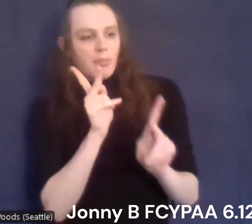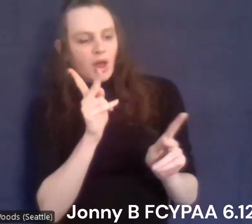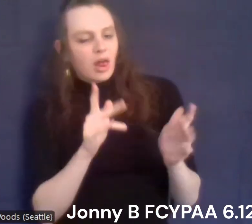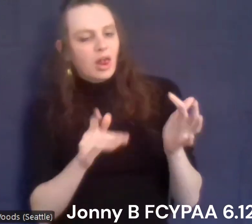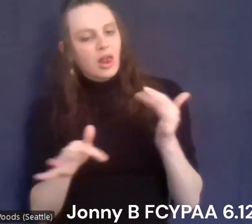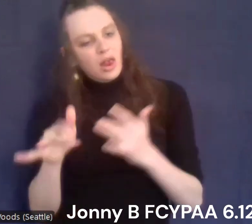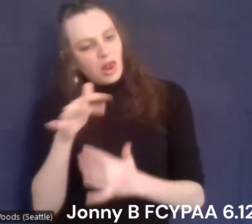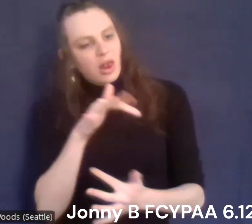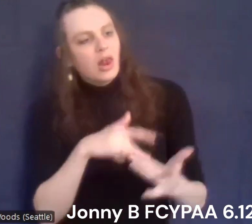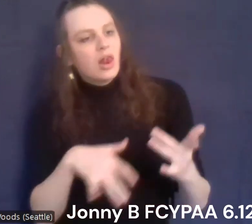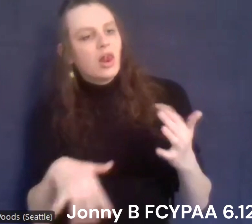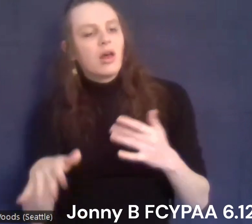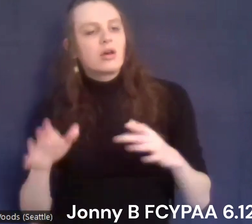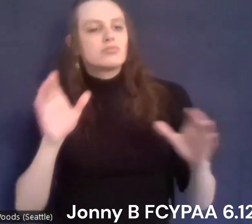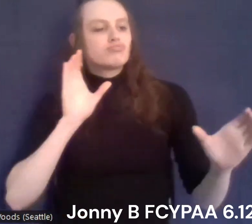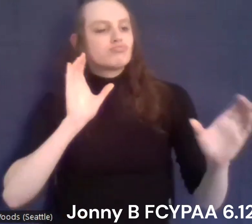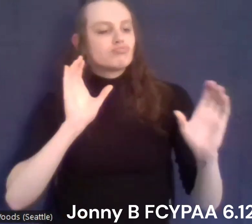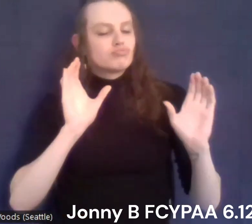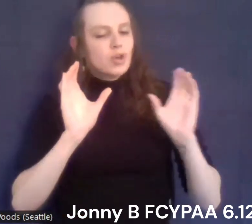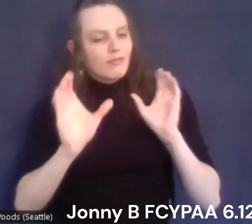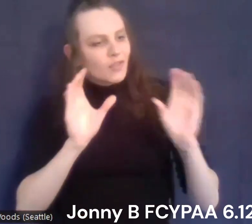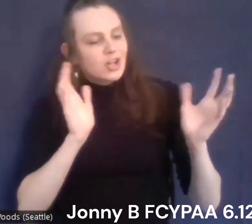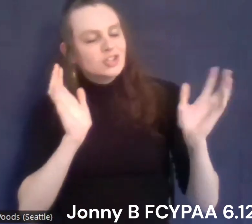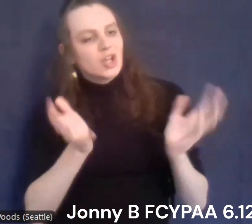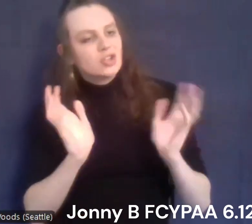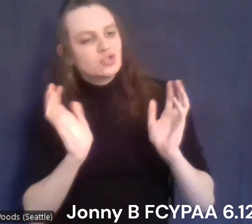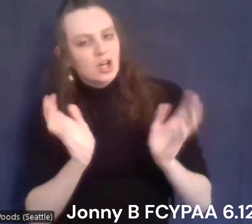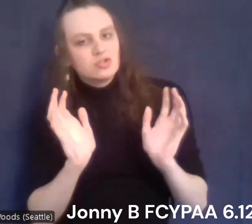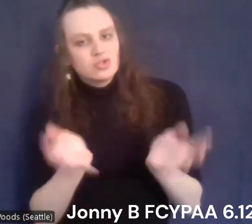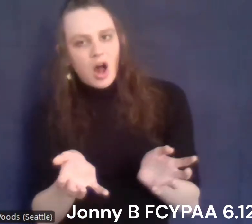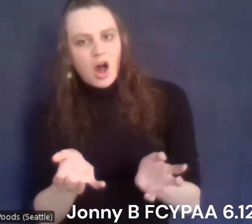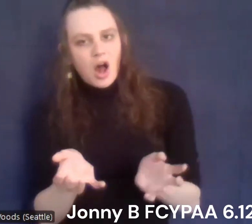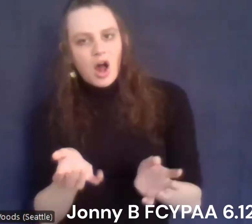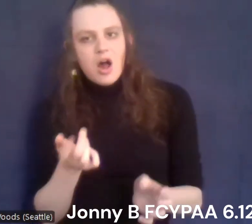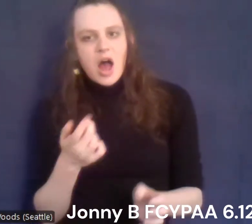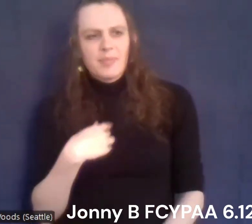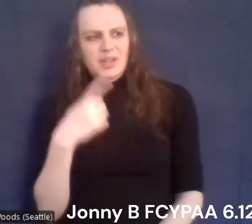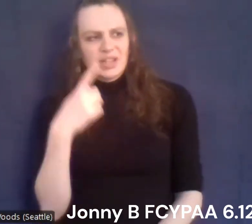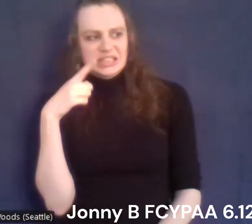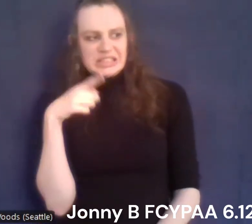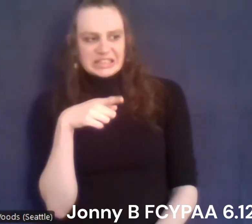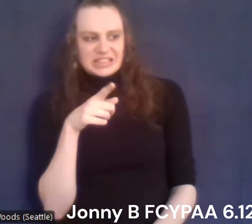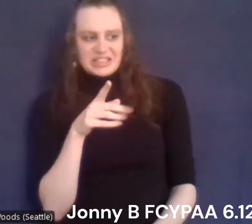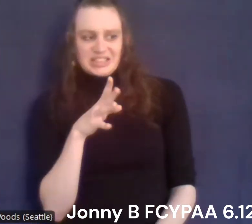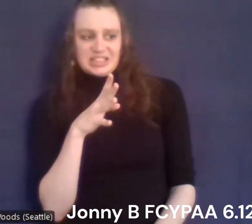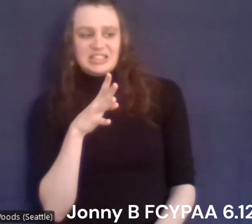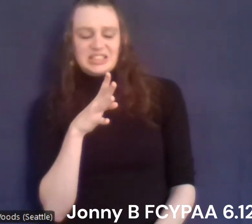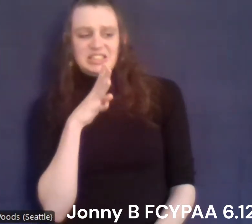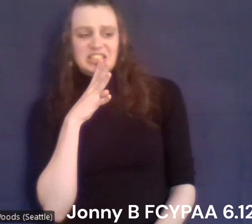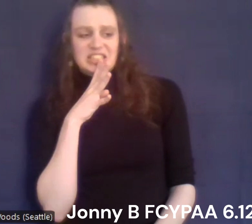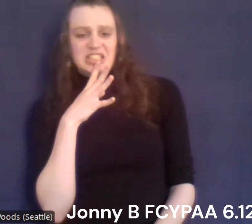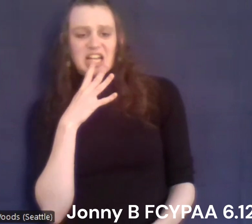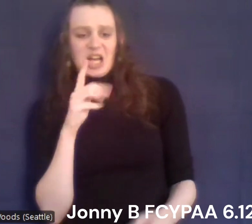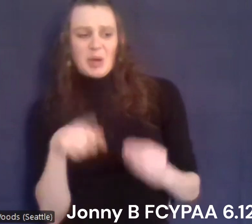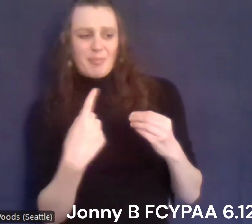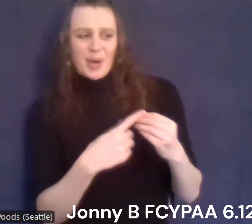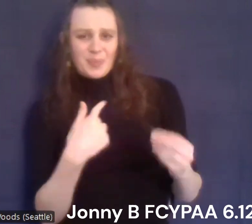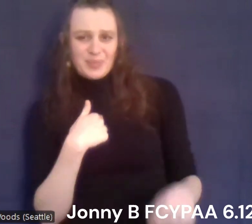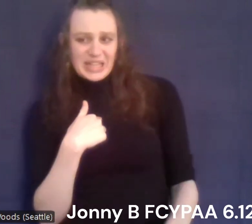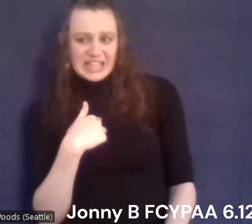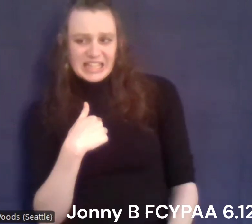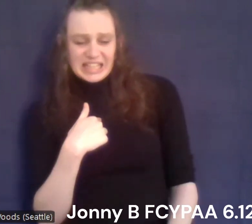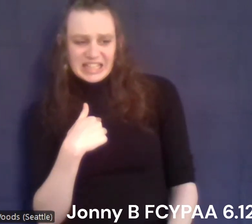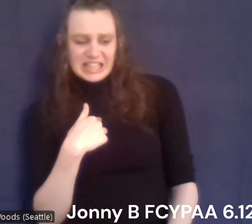nice conversation over on the other side and thinking, they're talking about me and it's not good. I always kind of felt that